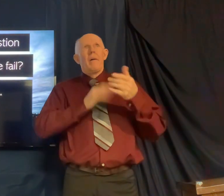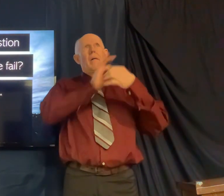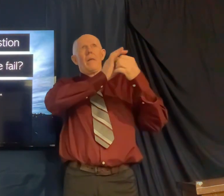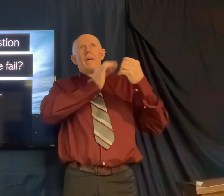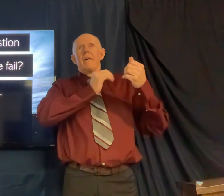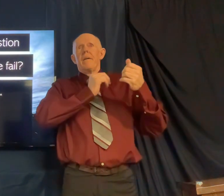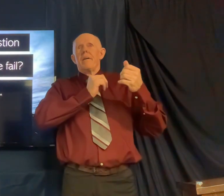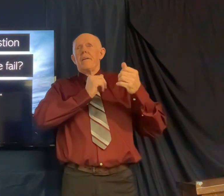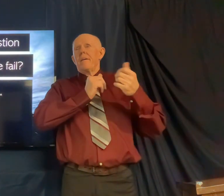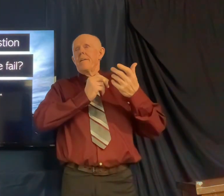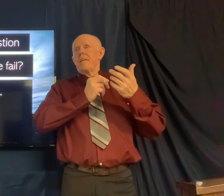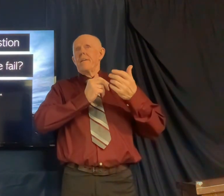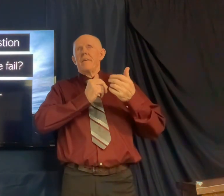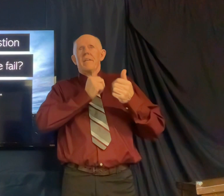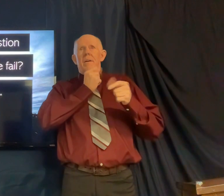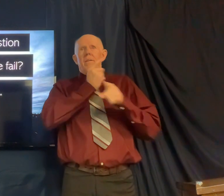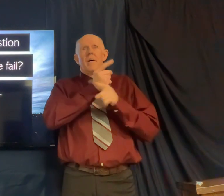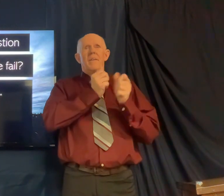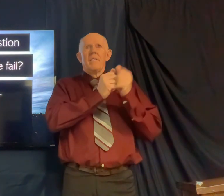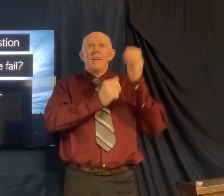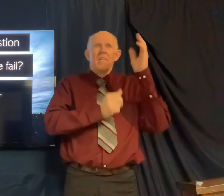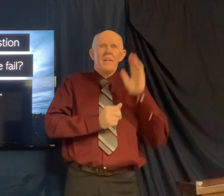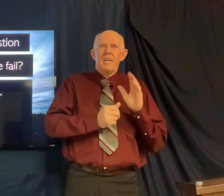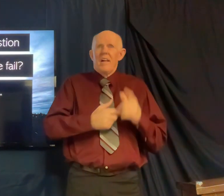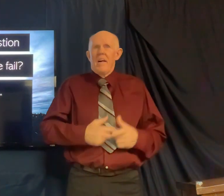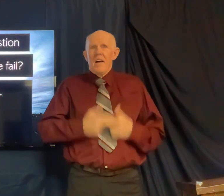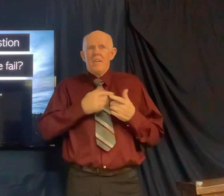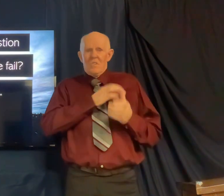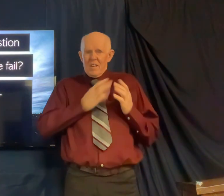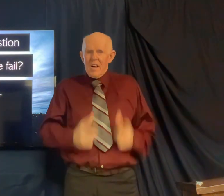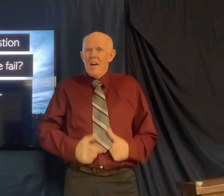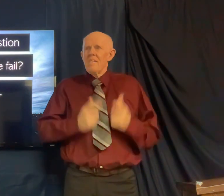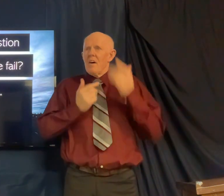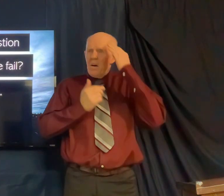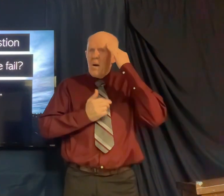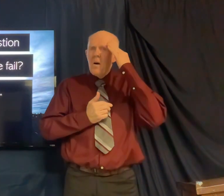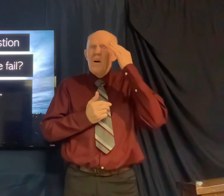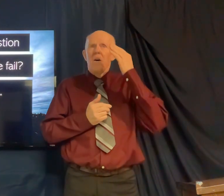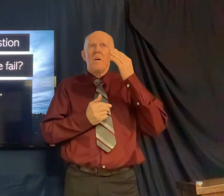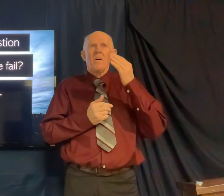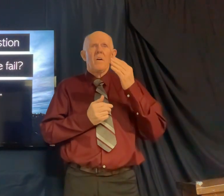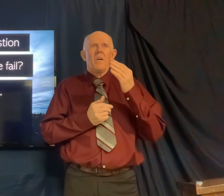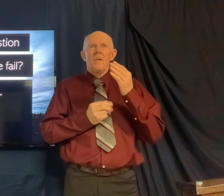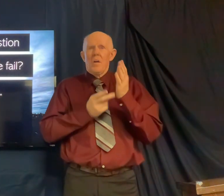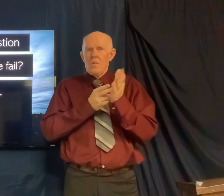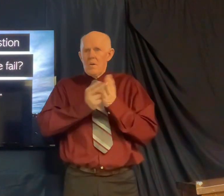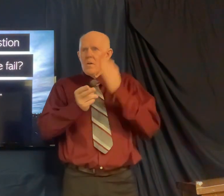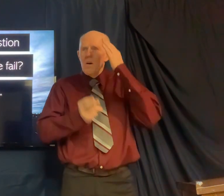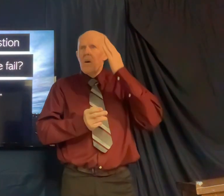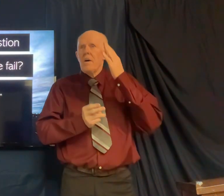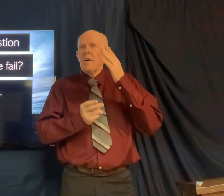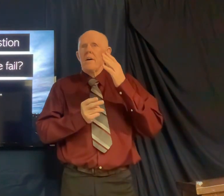like you have truly failed. That something's not right with God in your life. And you